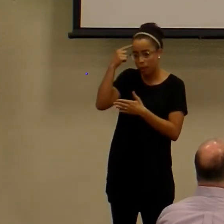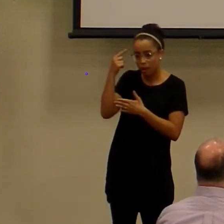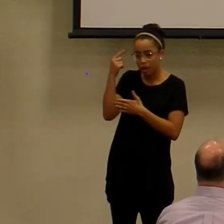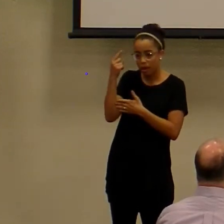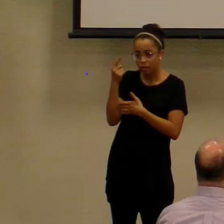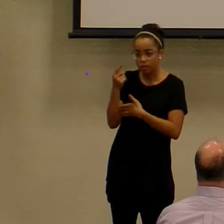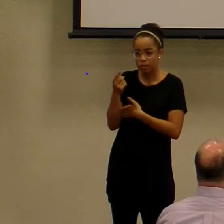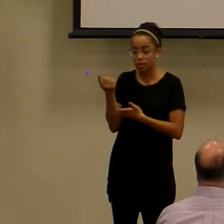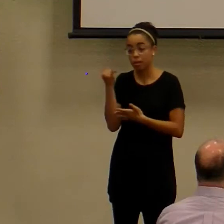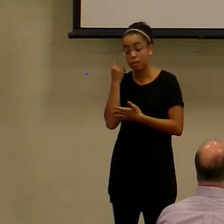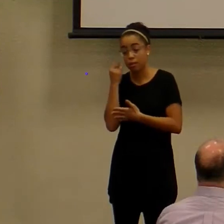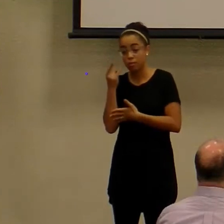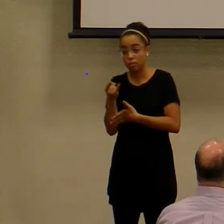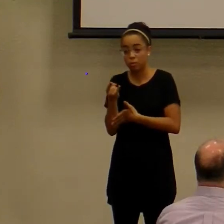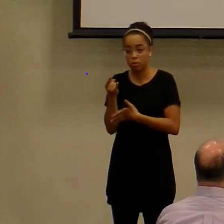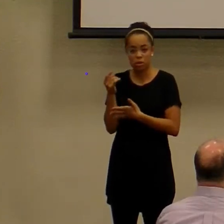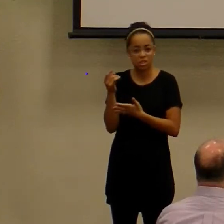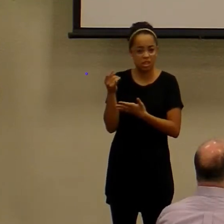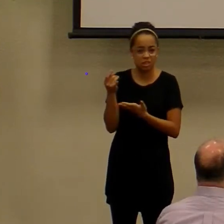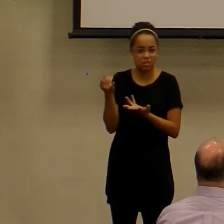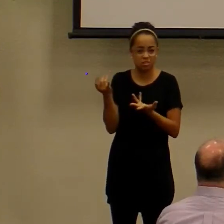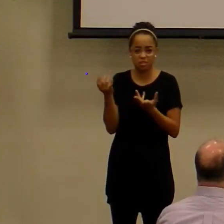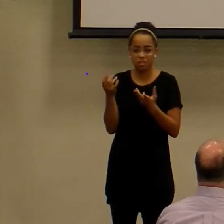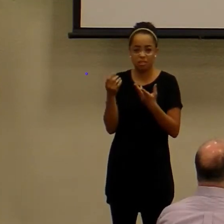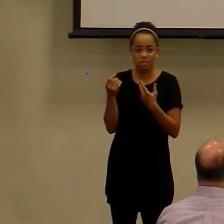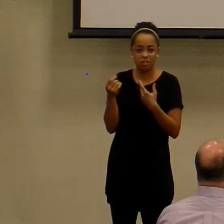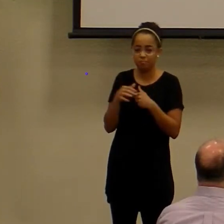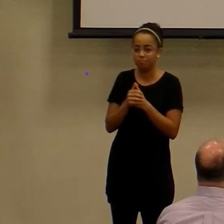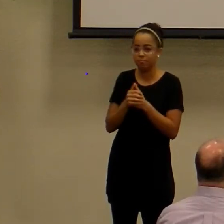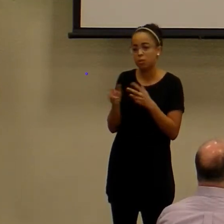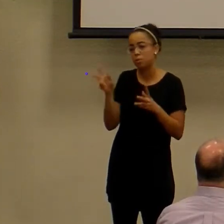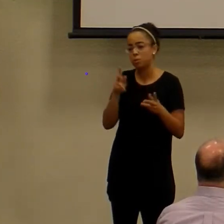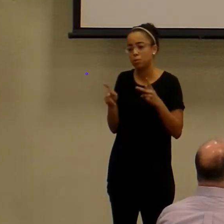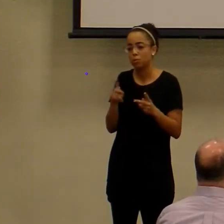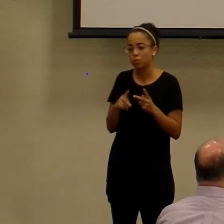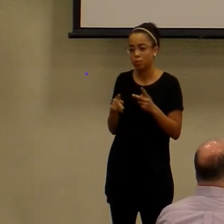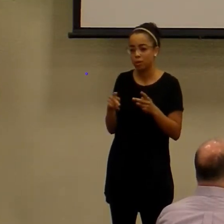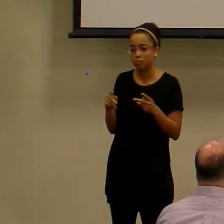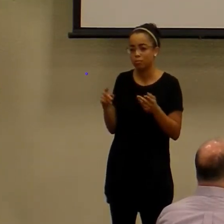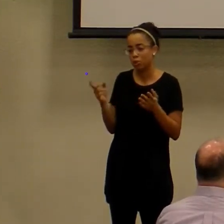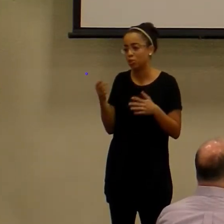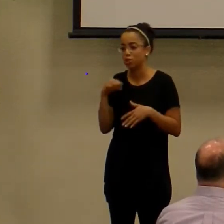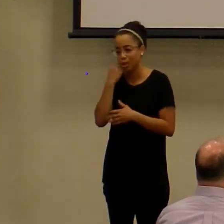who revile your good behavior in Christ may be put to shame.